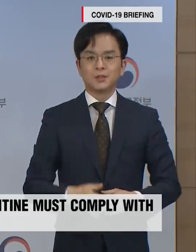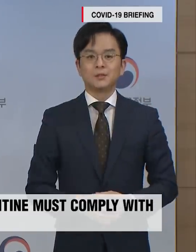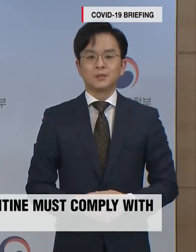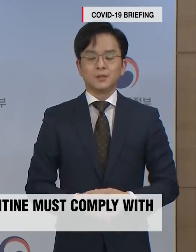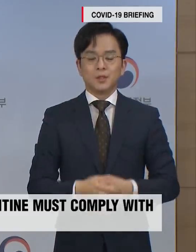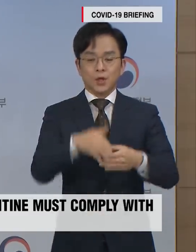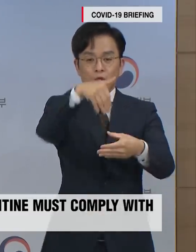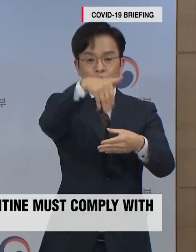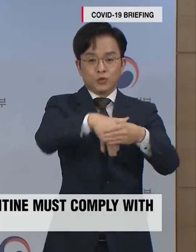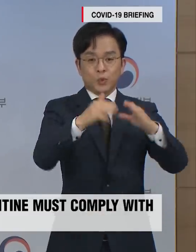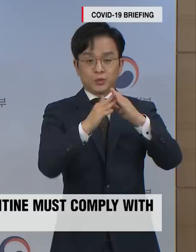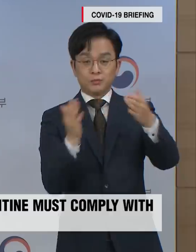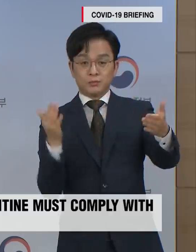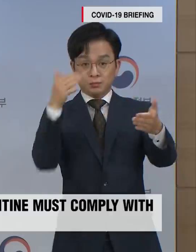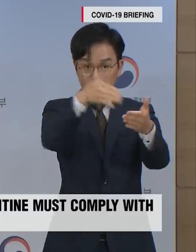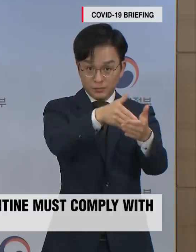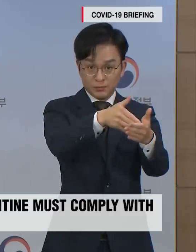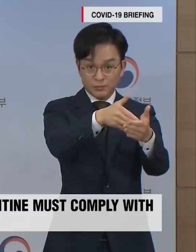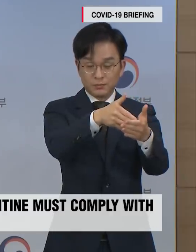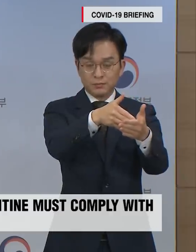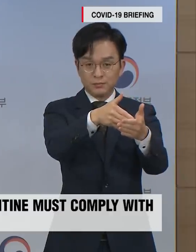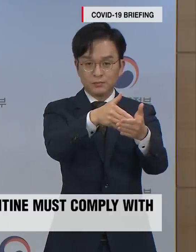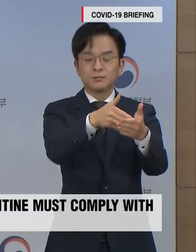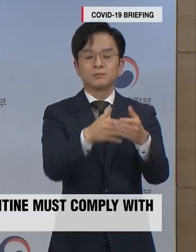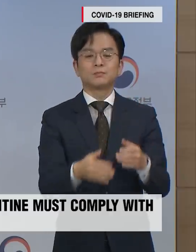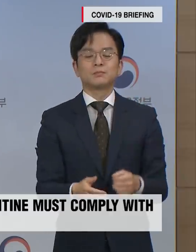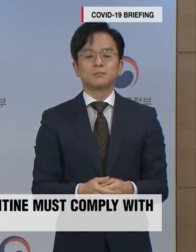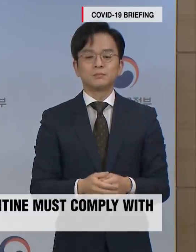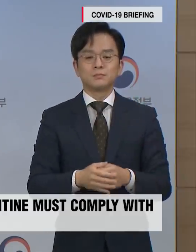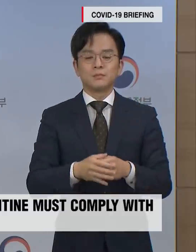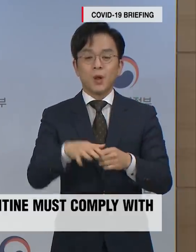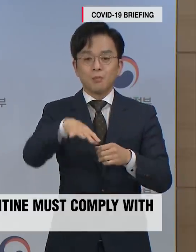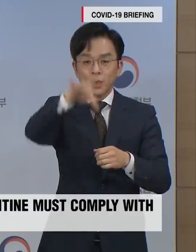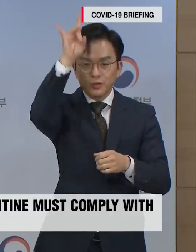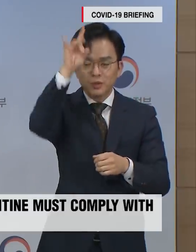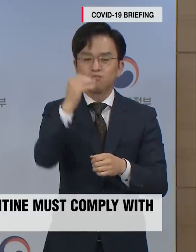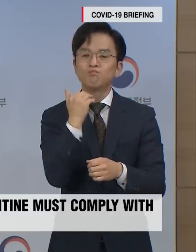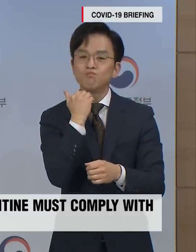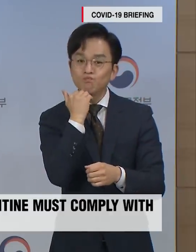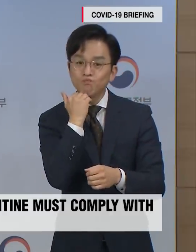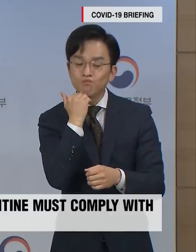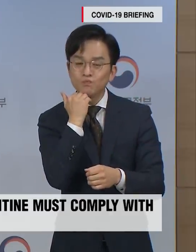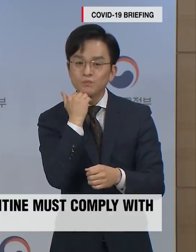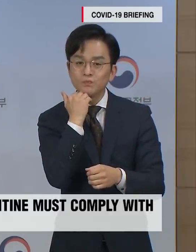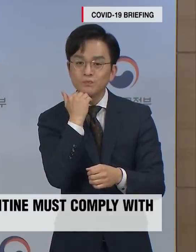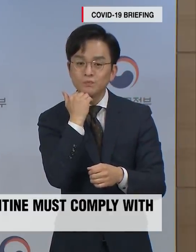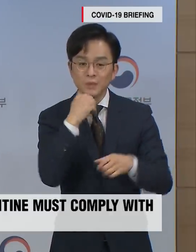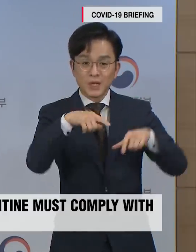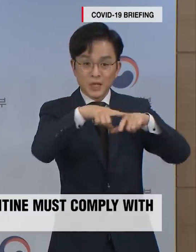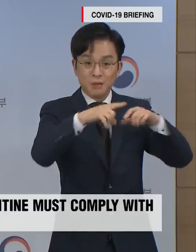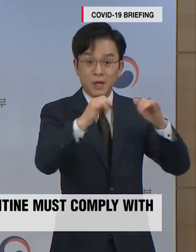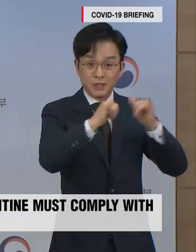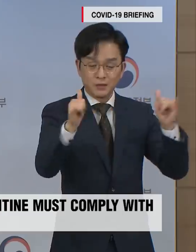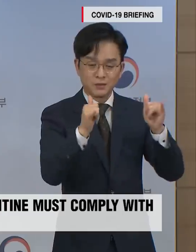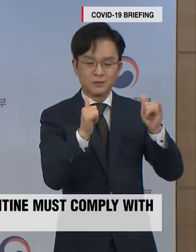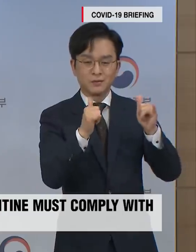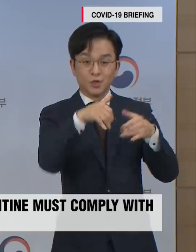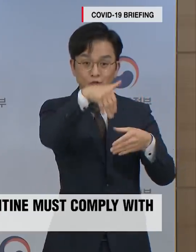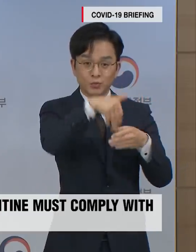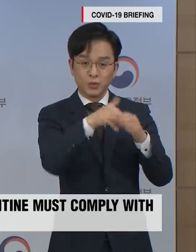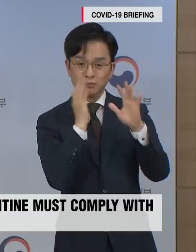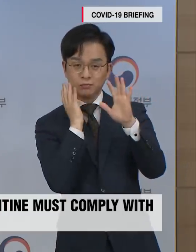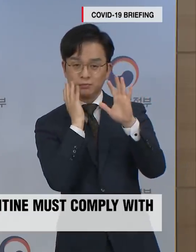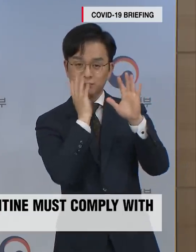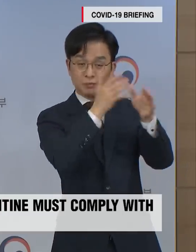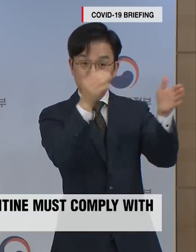it. And once they're in the polling station, in order to prevent contact with the regular citizens, they'll be in